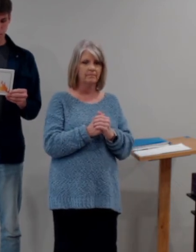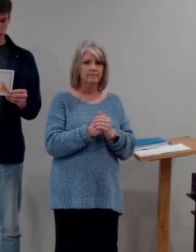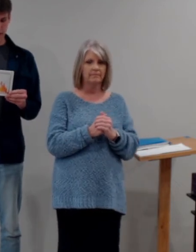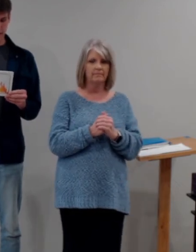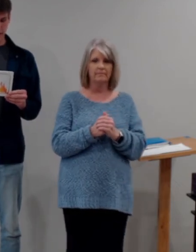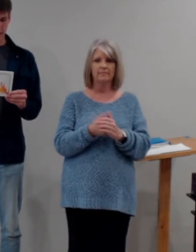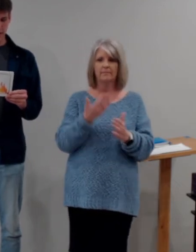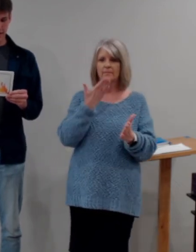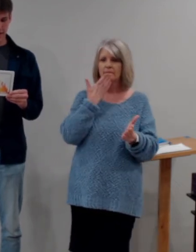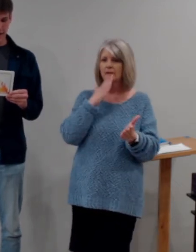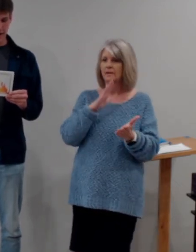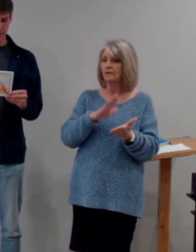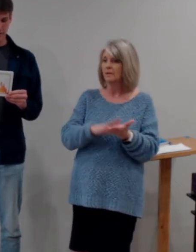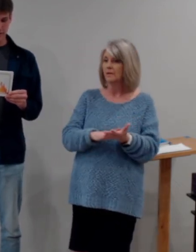Bad cannot out hell.